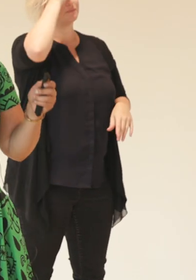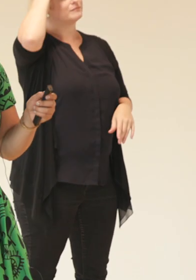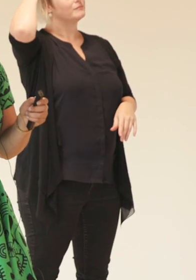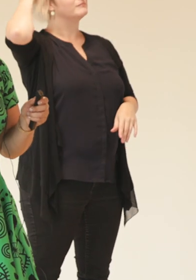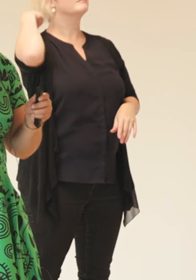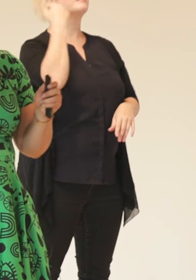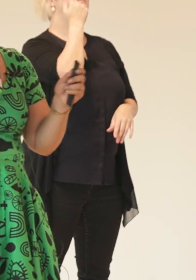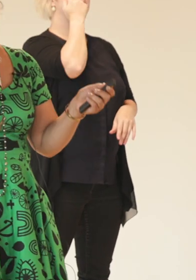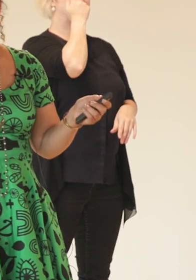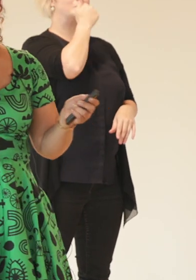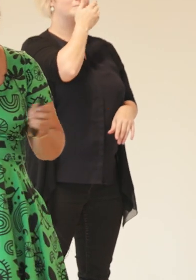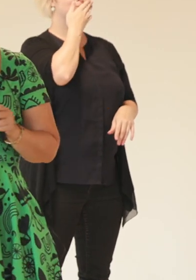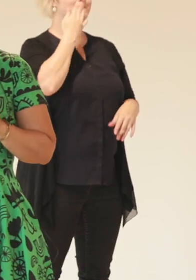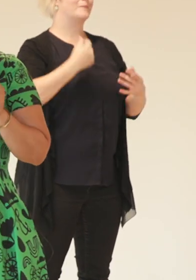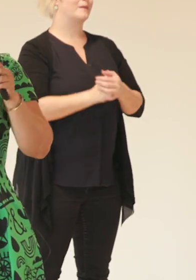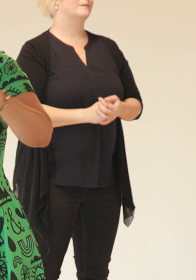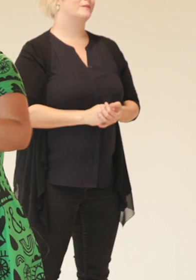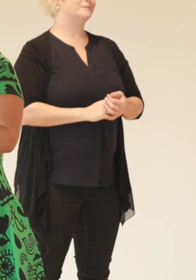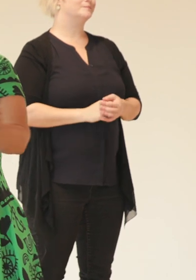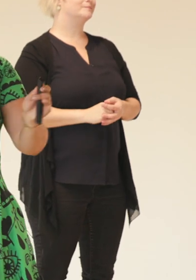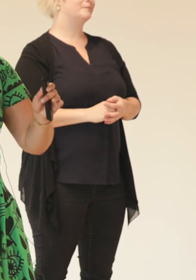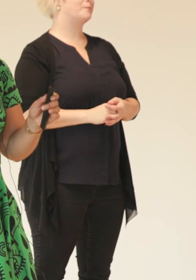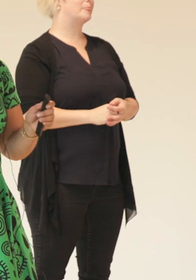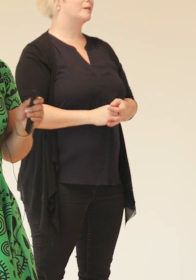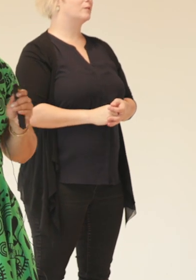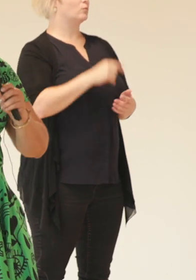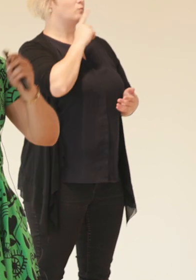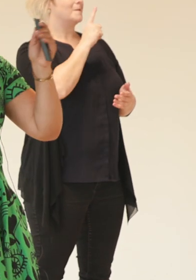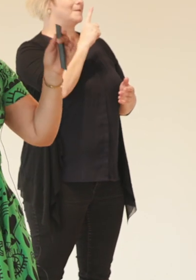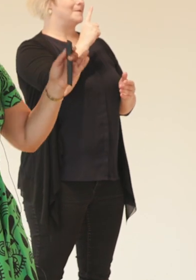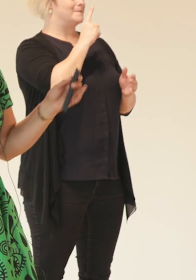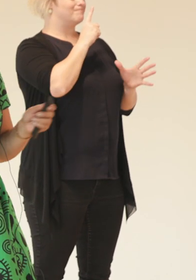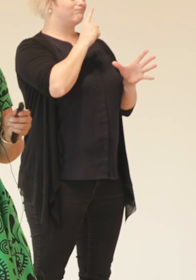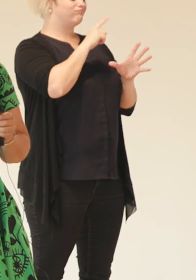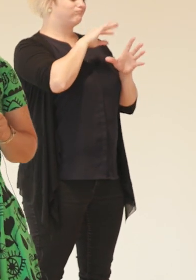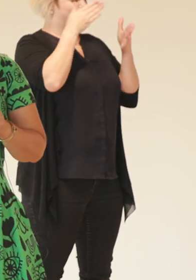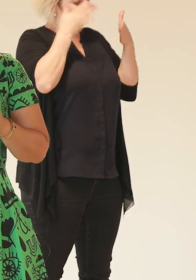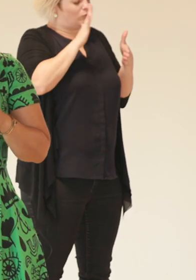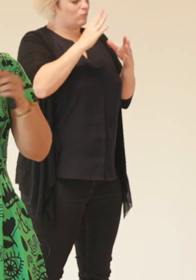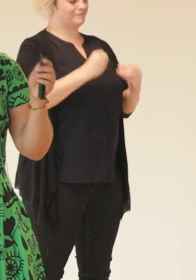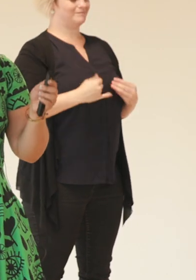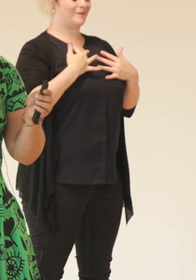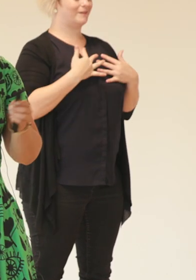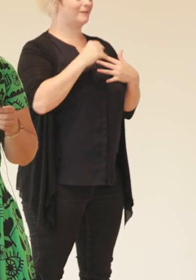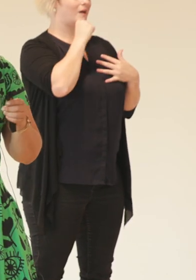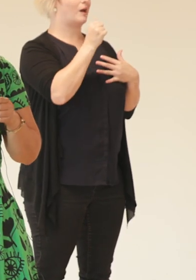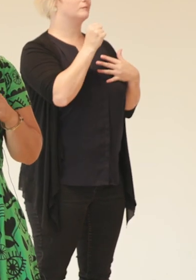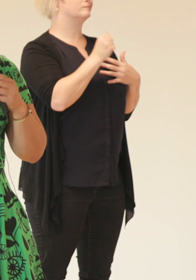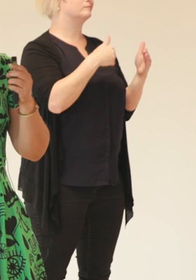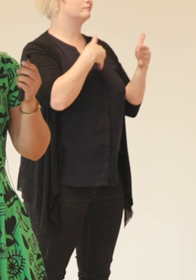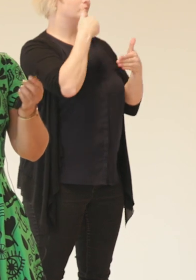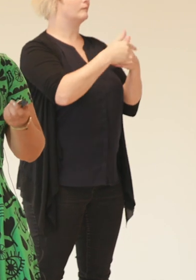Yeah, it's not as easy as 1, 2, 3. There's a lot of things that happen. Life gets on the way. We want to do something, and